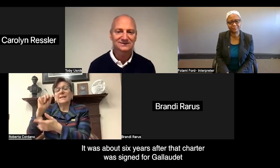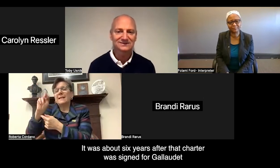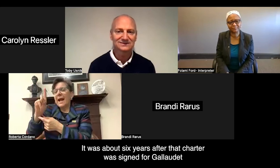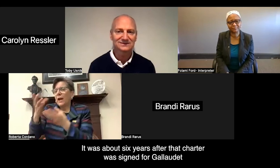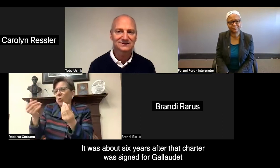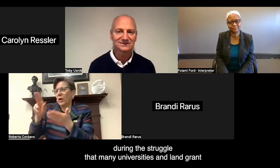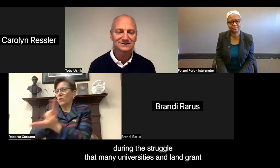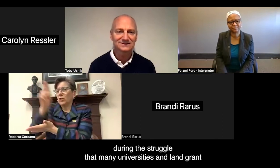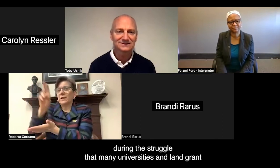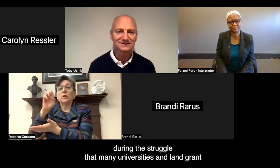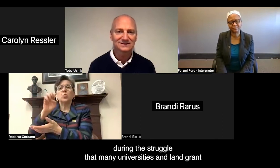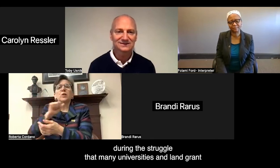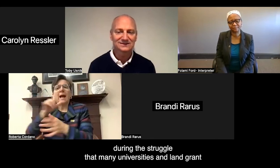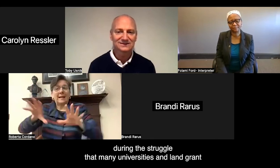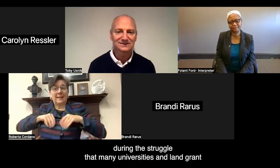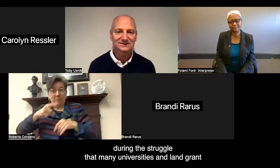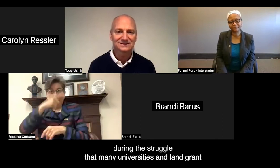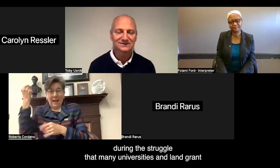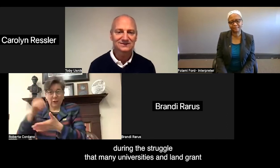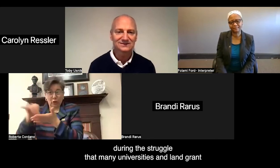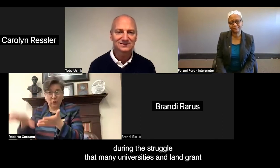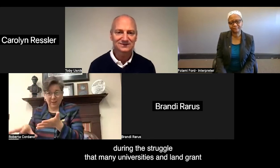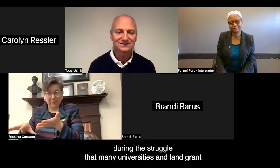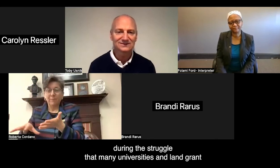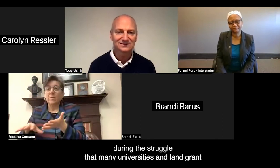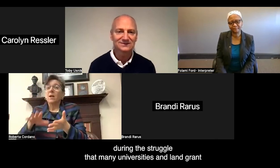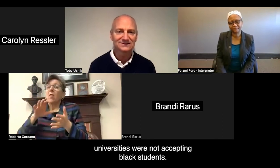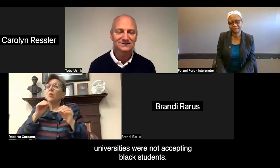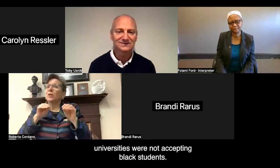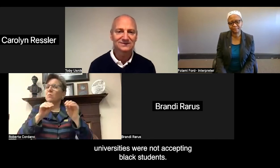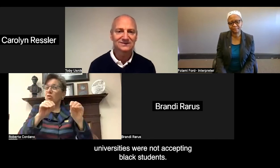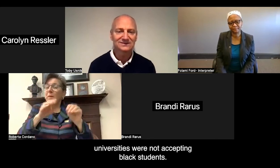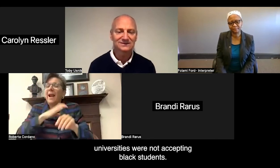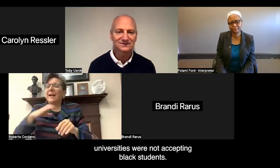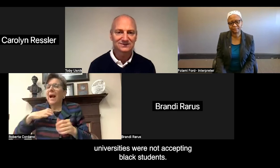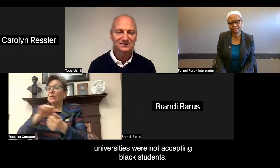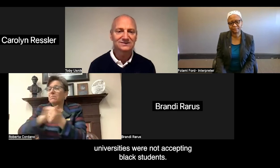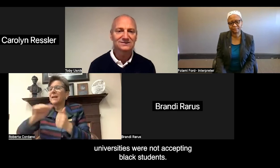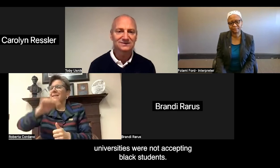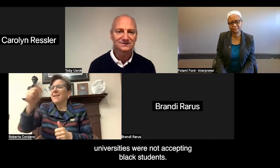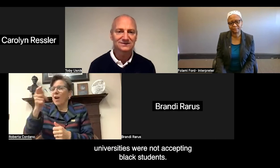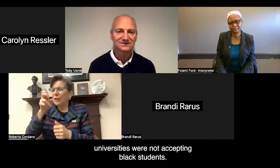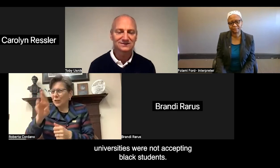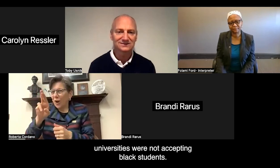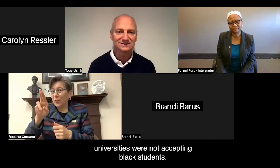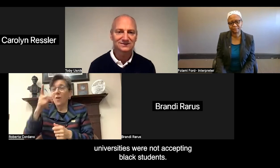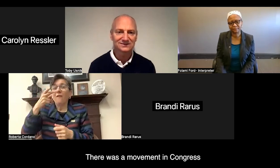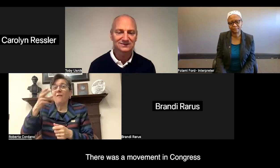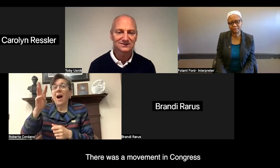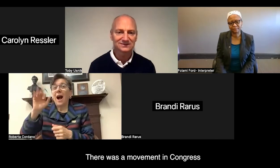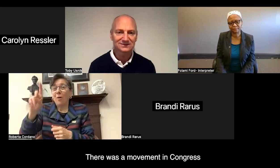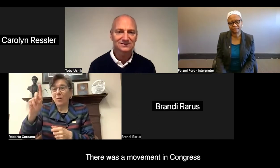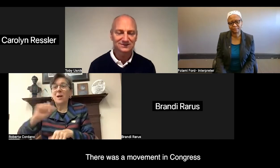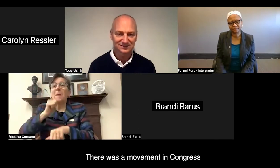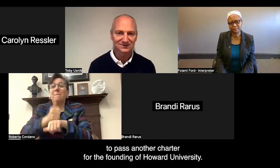struggle that many universities and land-grant universities were not accepting black students. There was a movement in Congress to pass